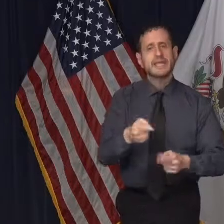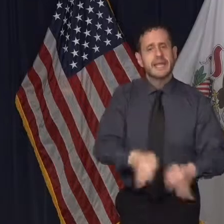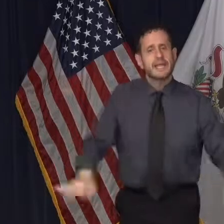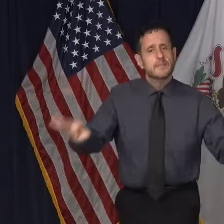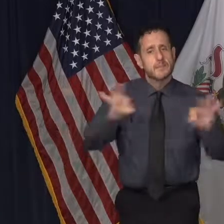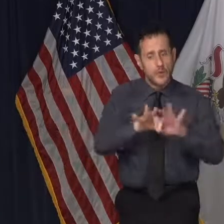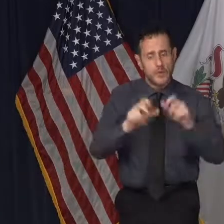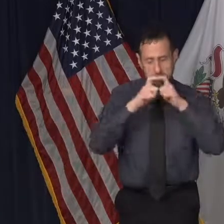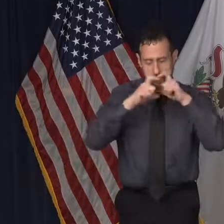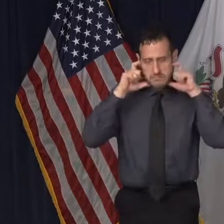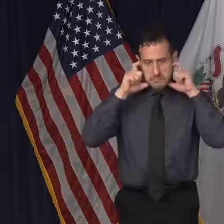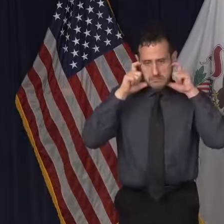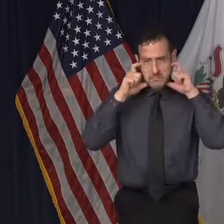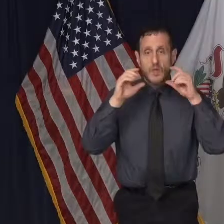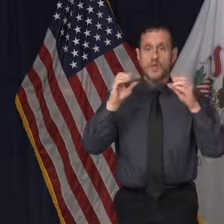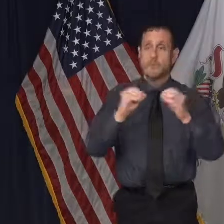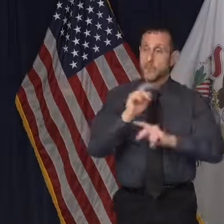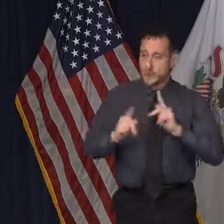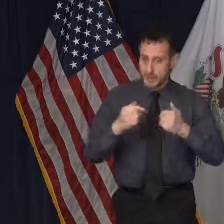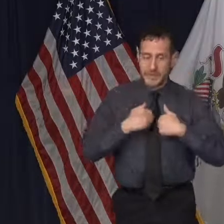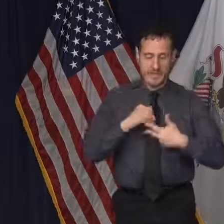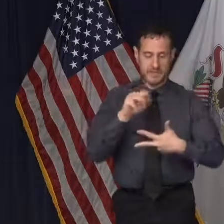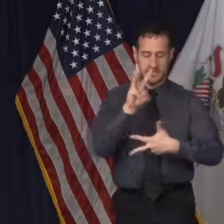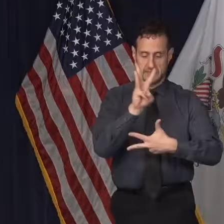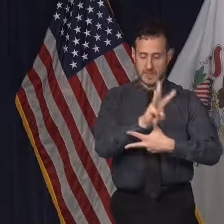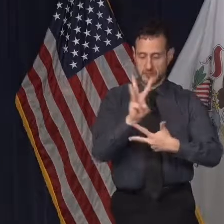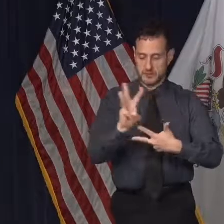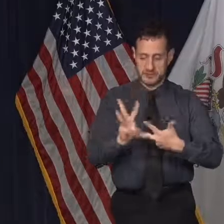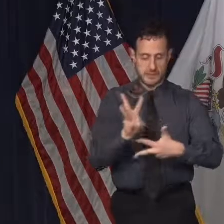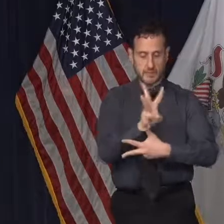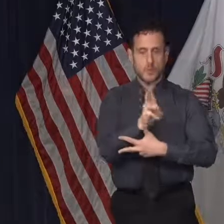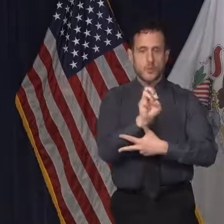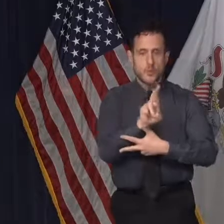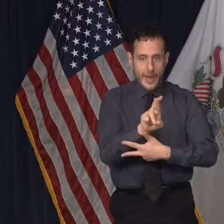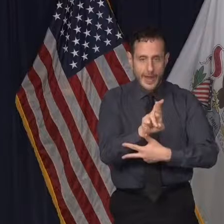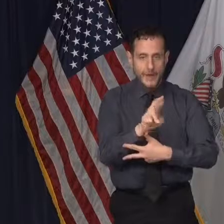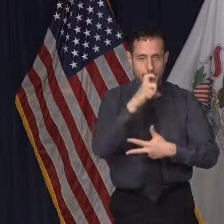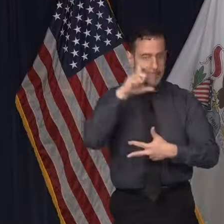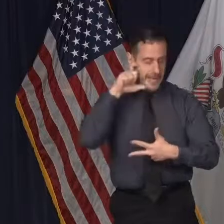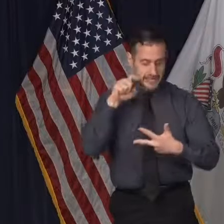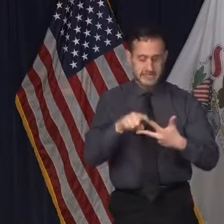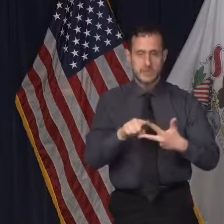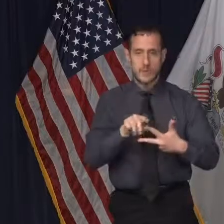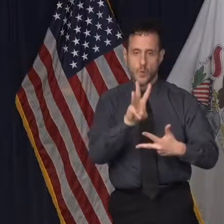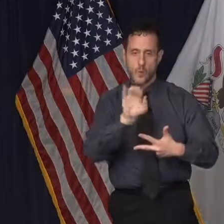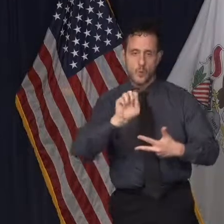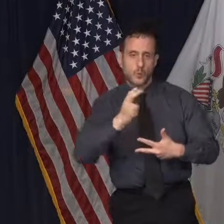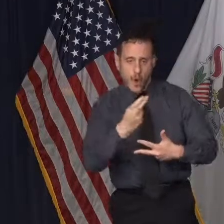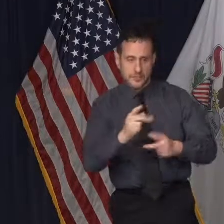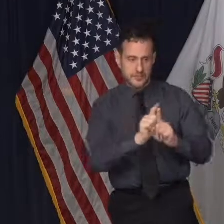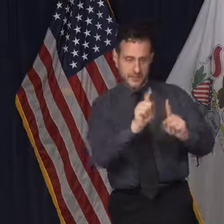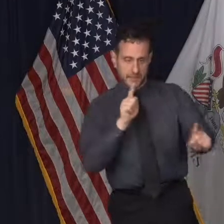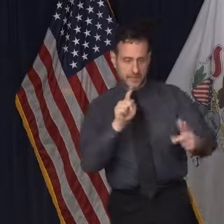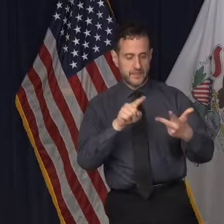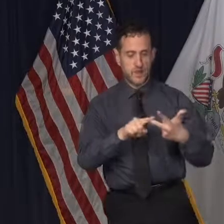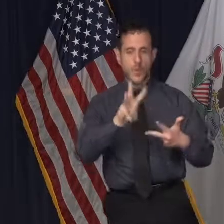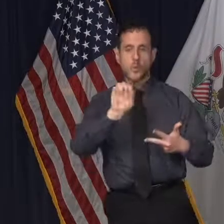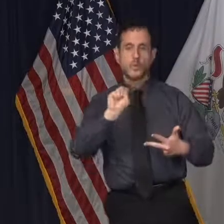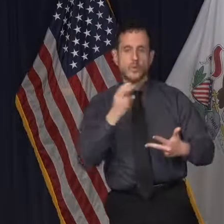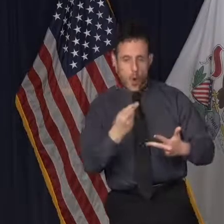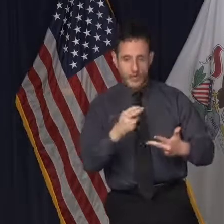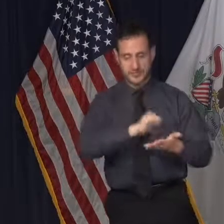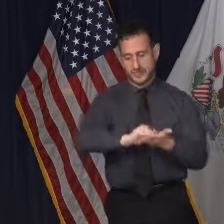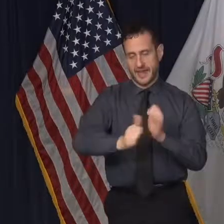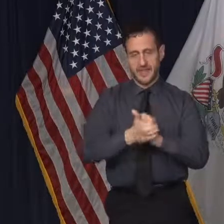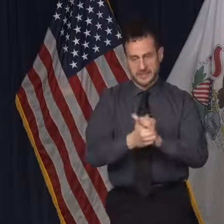people who practice these 3 W's, wearing a mask, watching the distance, and washing our hands, the sooner we can end this